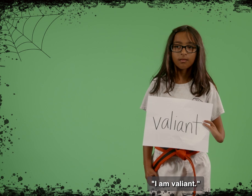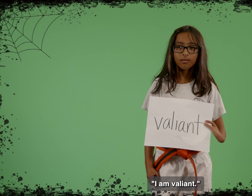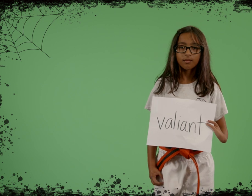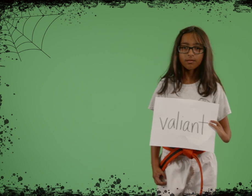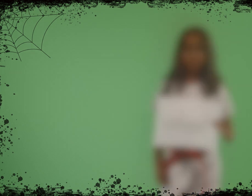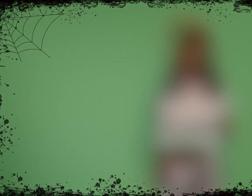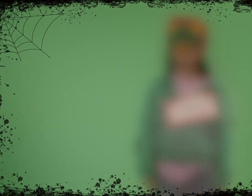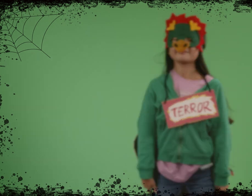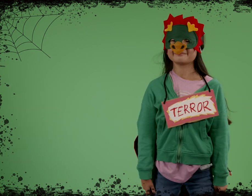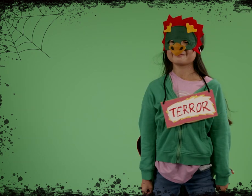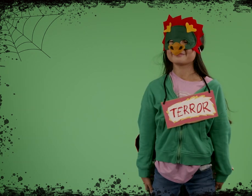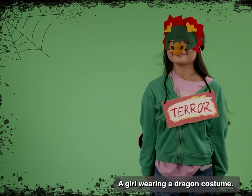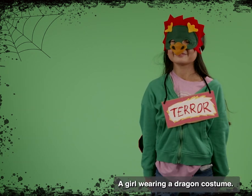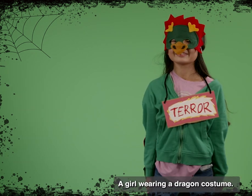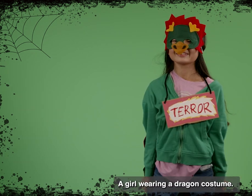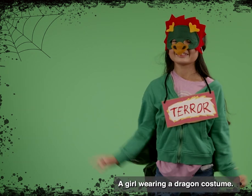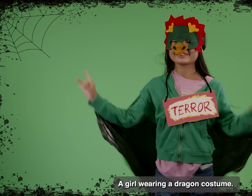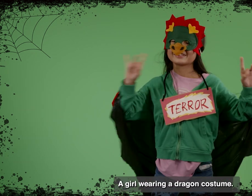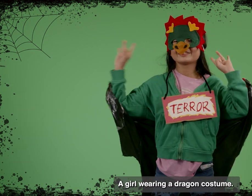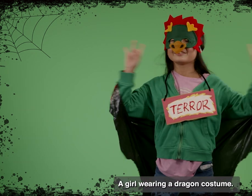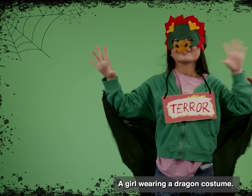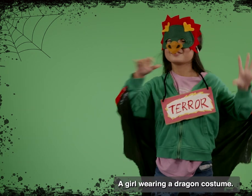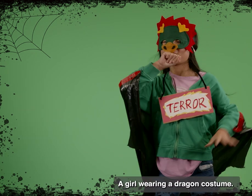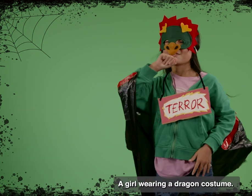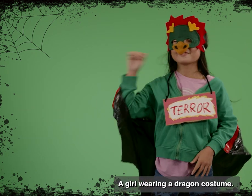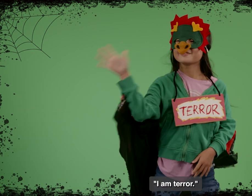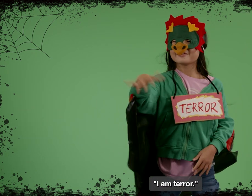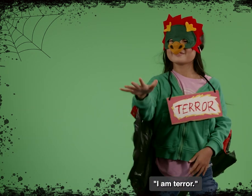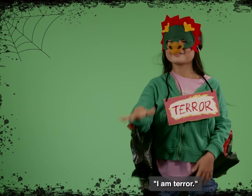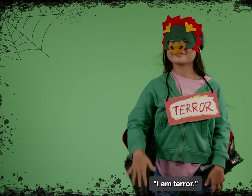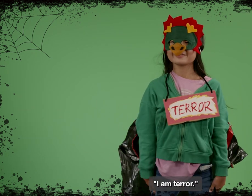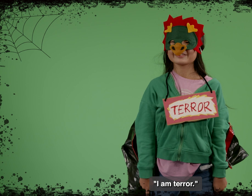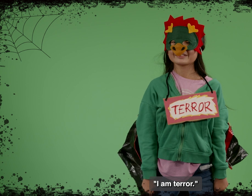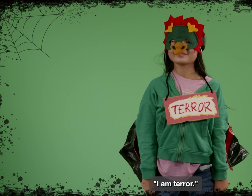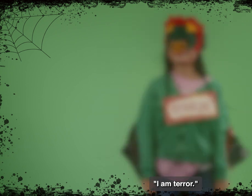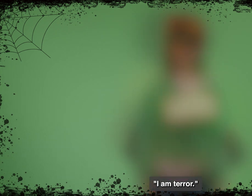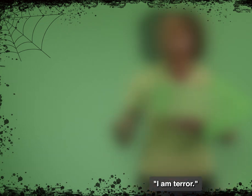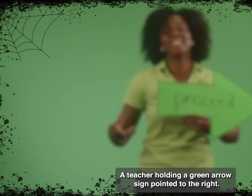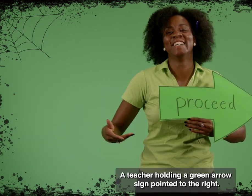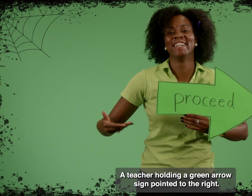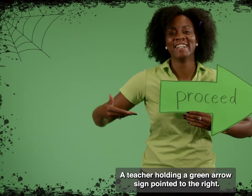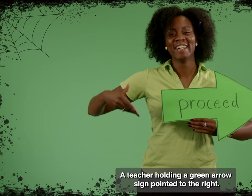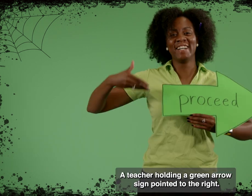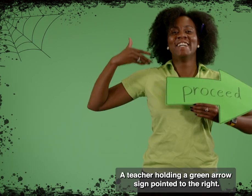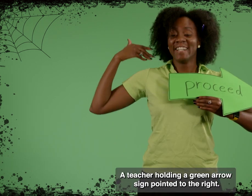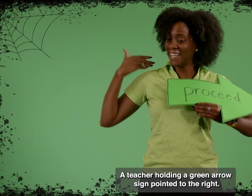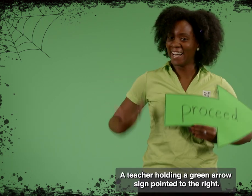valiant. A girl wearing a dragon costume. I am terror. A teacher holding a green arrow